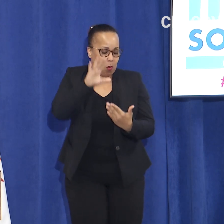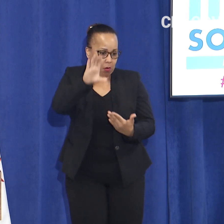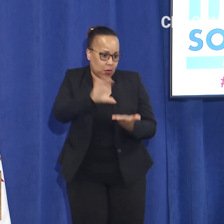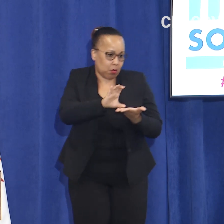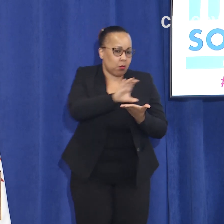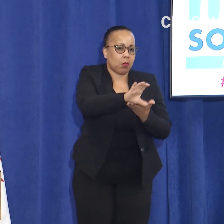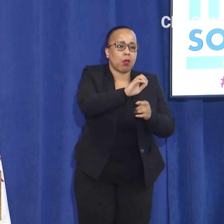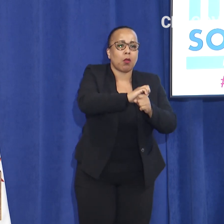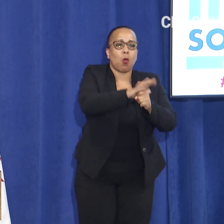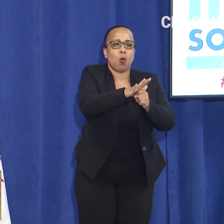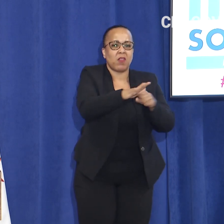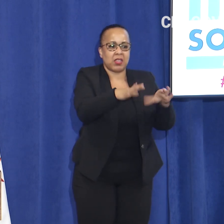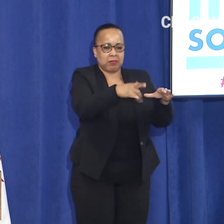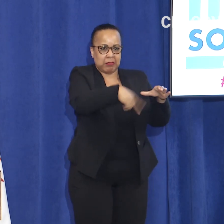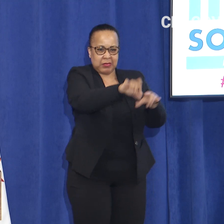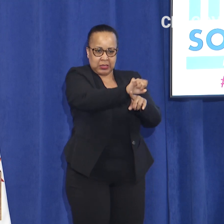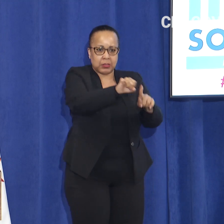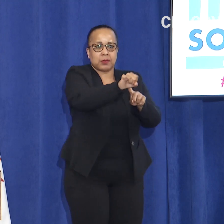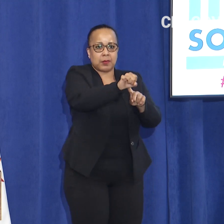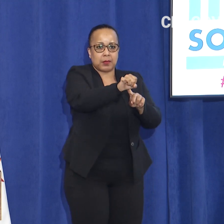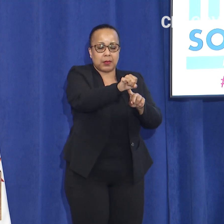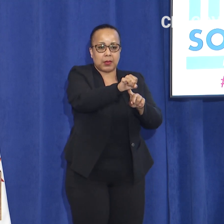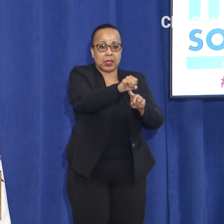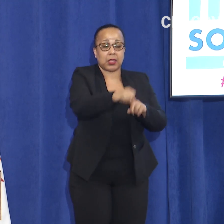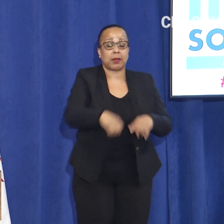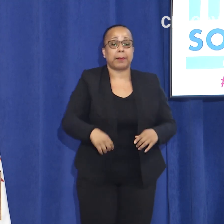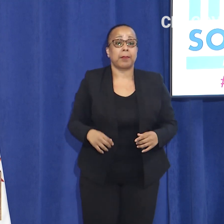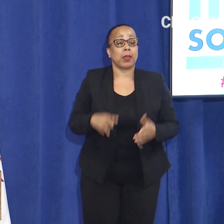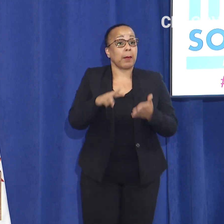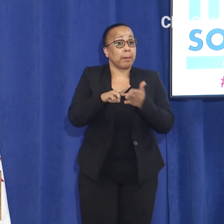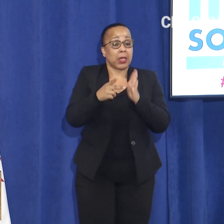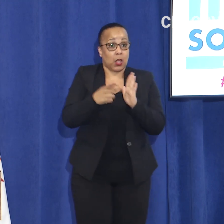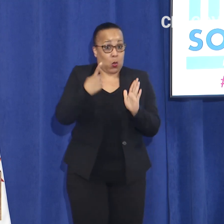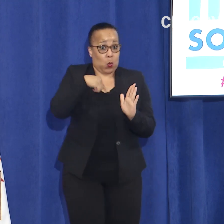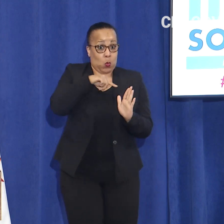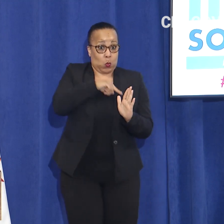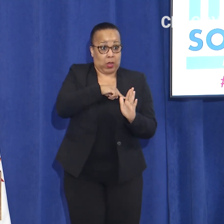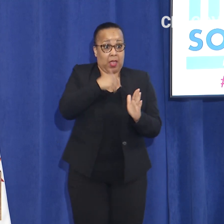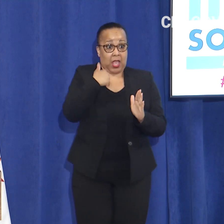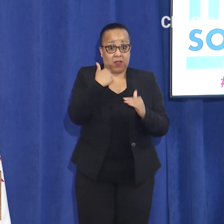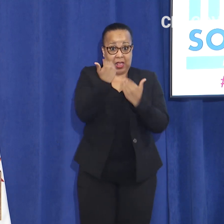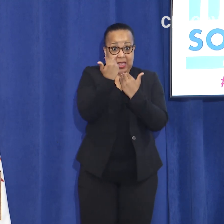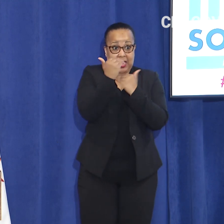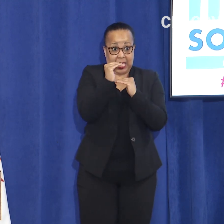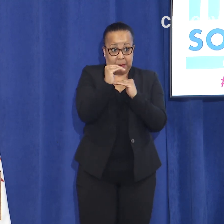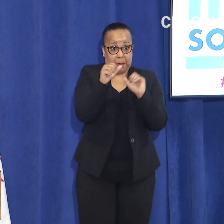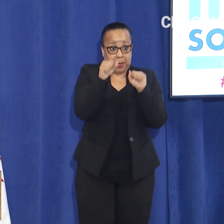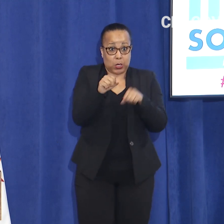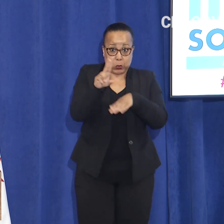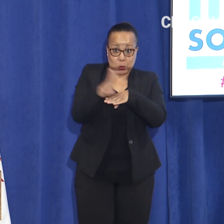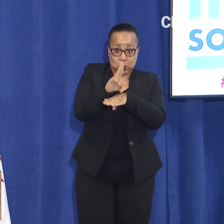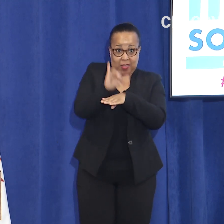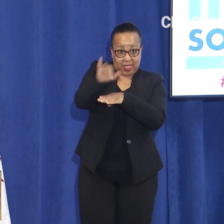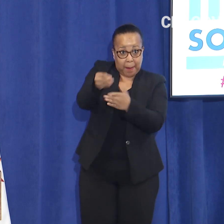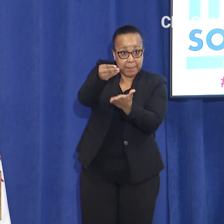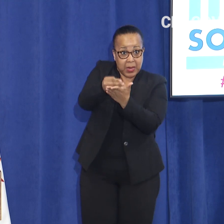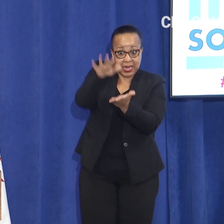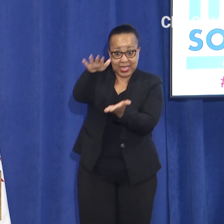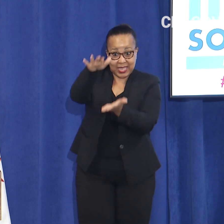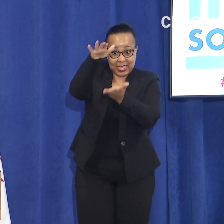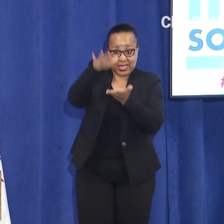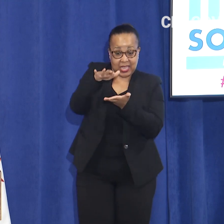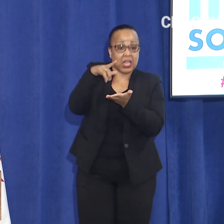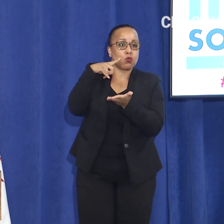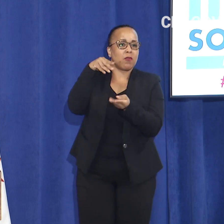response, and is mostly non-discretionary in nature, meaning we have a limited ability to use that money